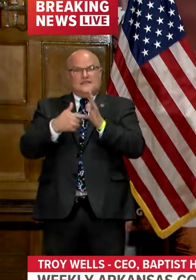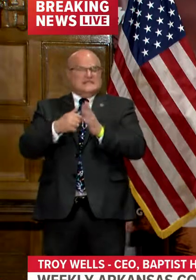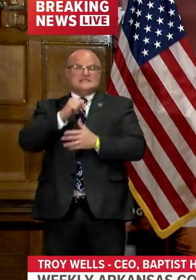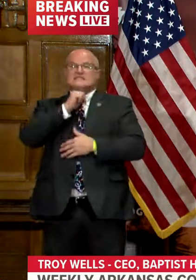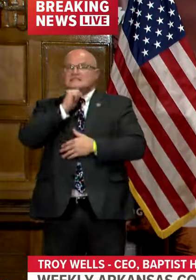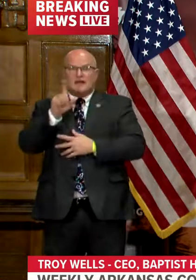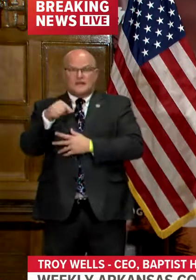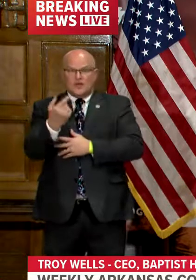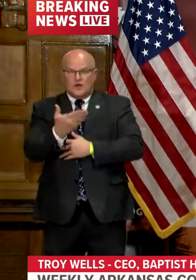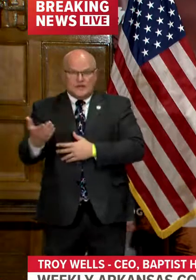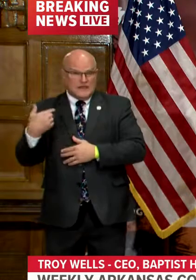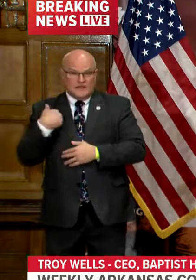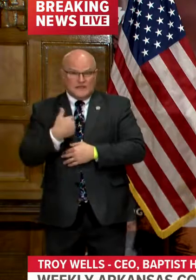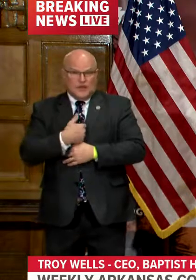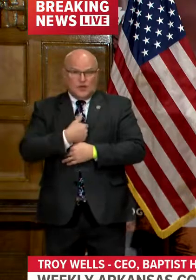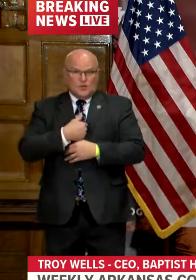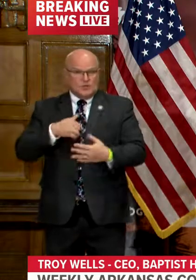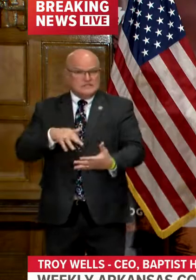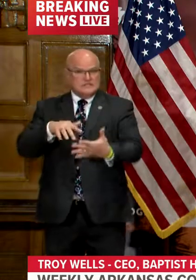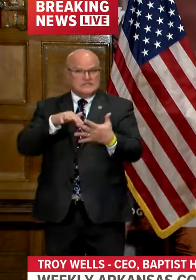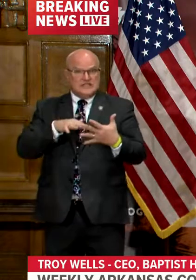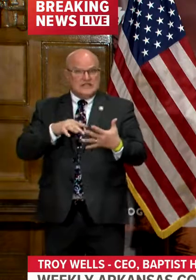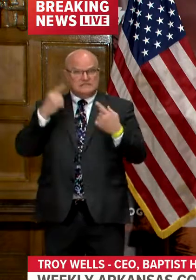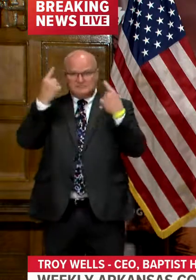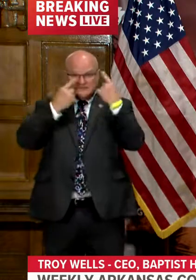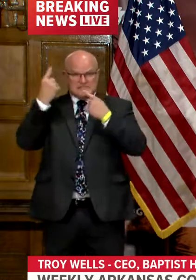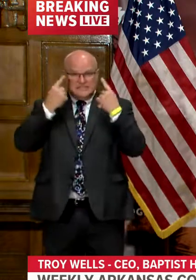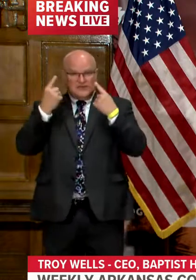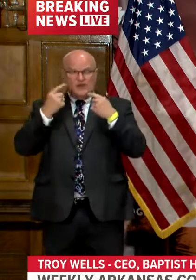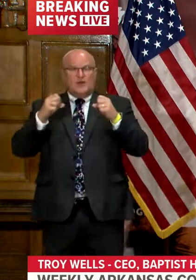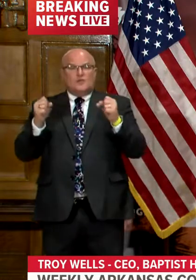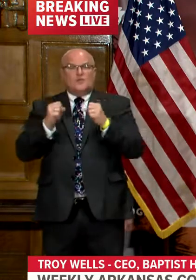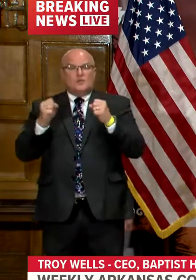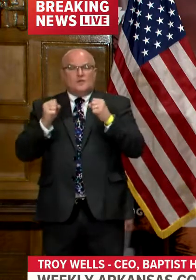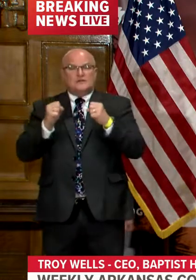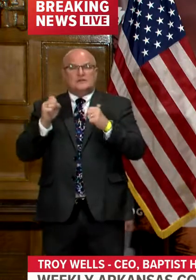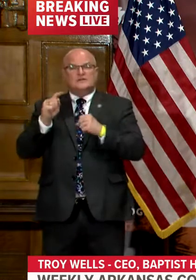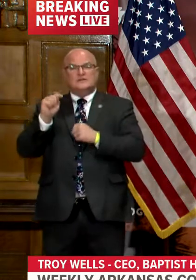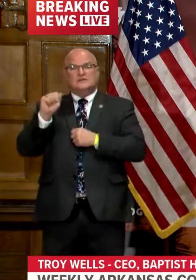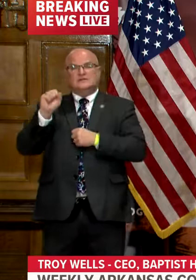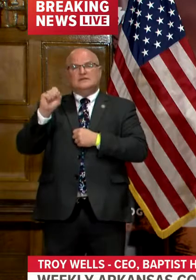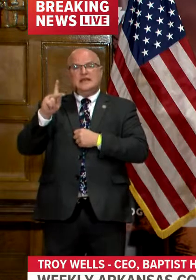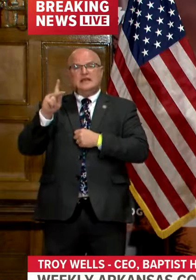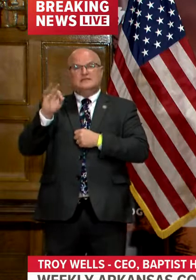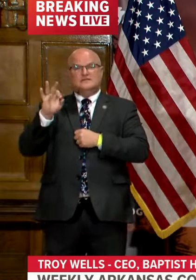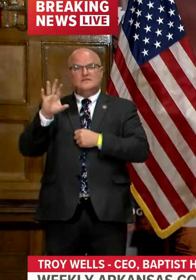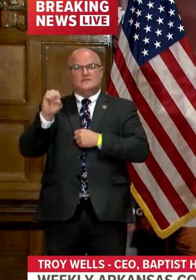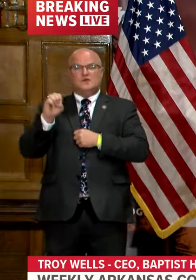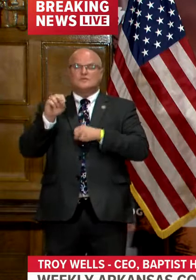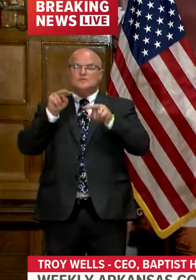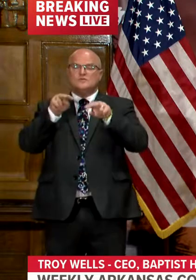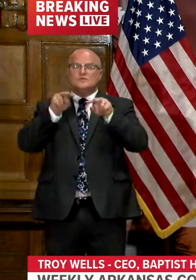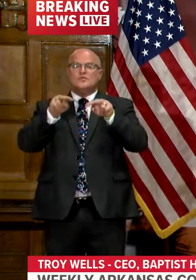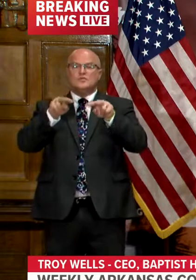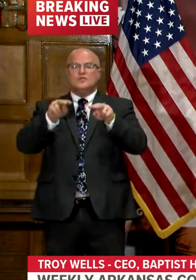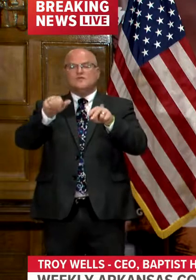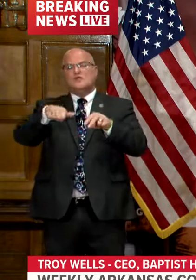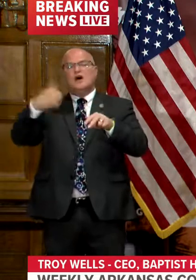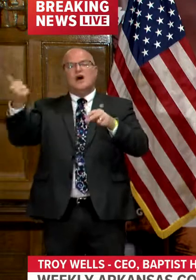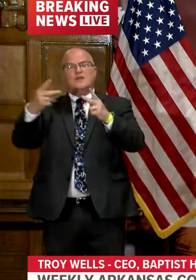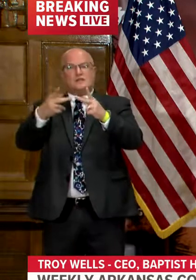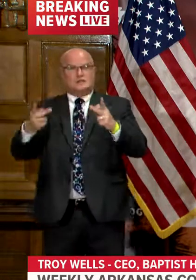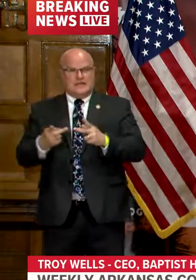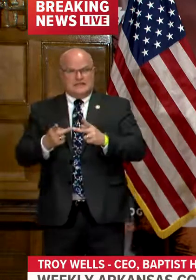not the only thing that we are at least studying and considering. The Winter Task Force will continue to look for other alternative care sites should the